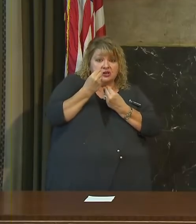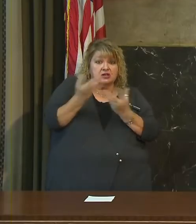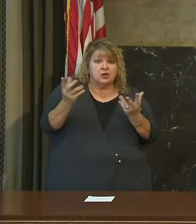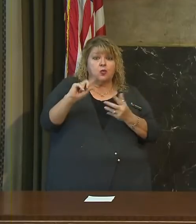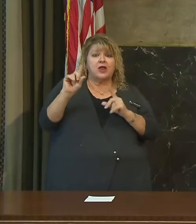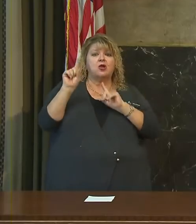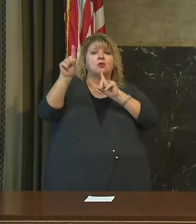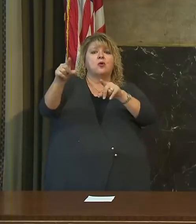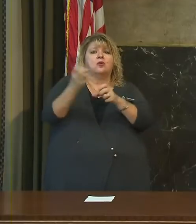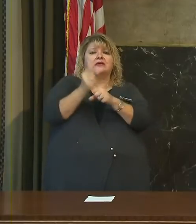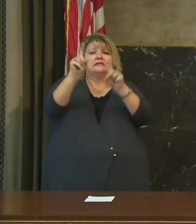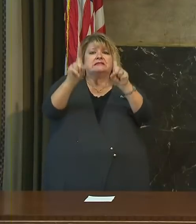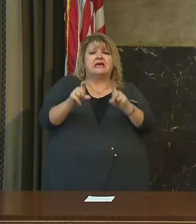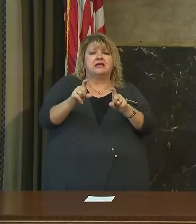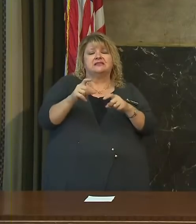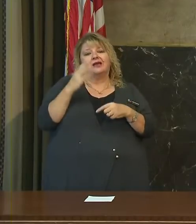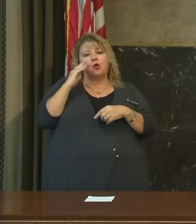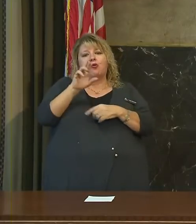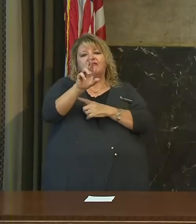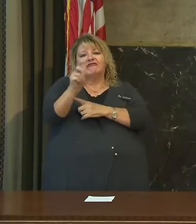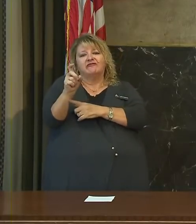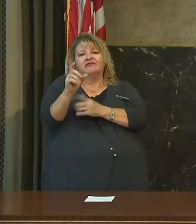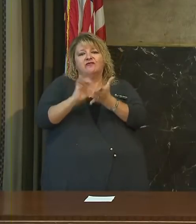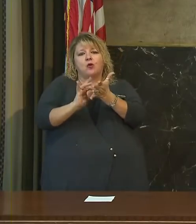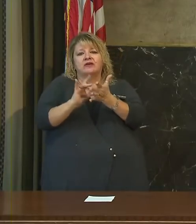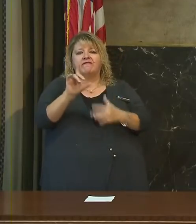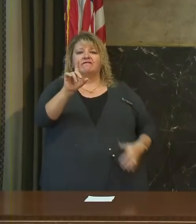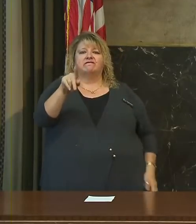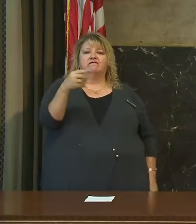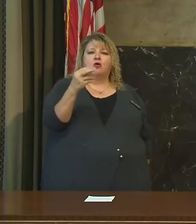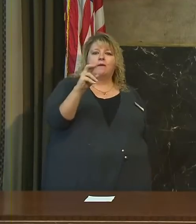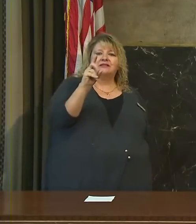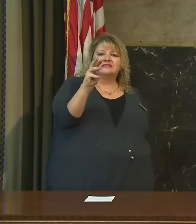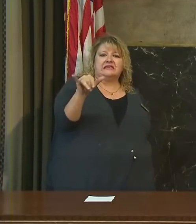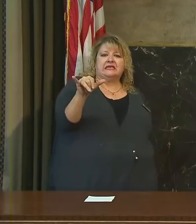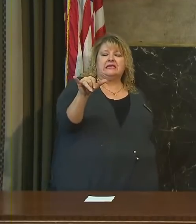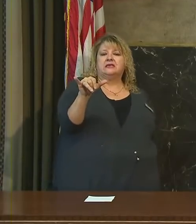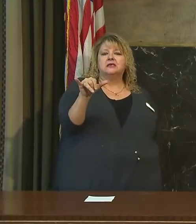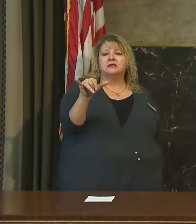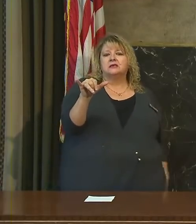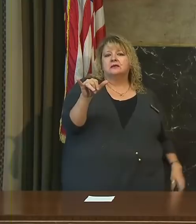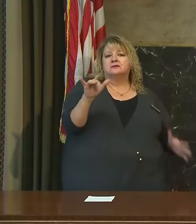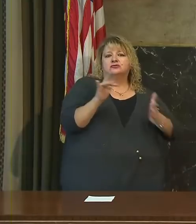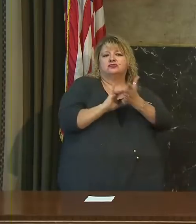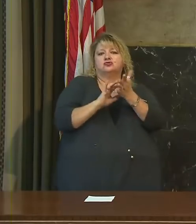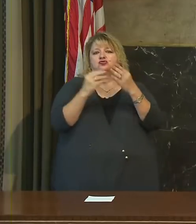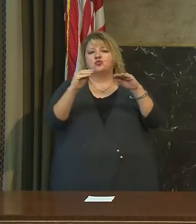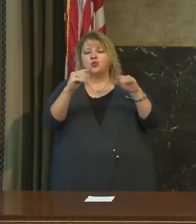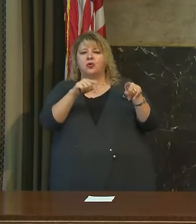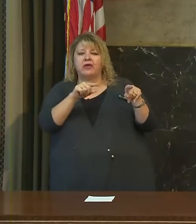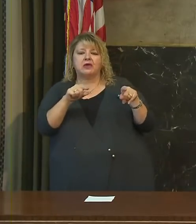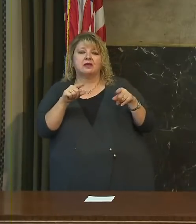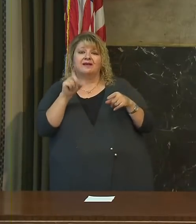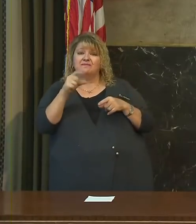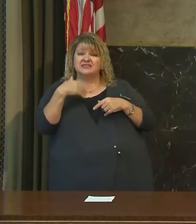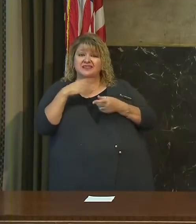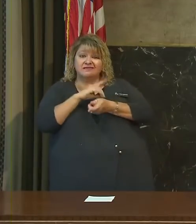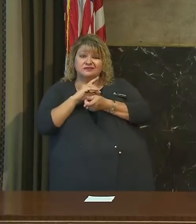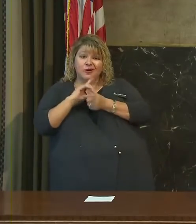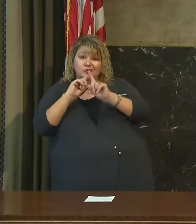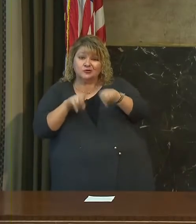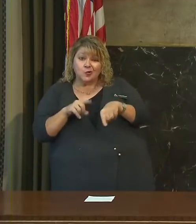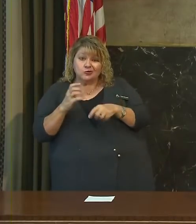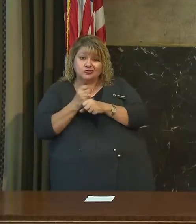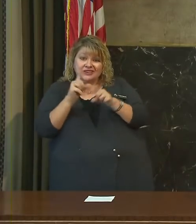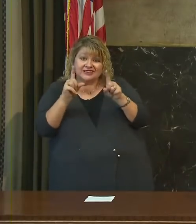they can go tested aside from pharmacies? Will there be sites that will be placed? Will there have to be doctor's orders in order to get